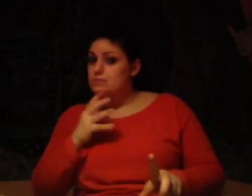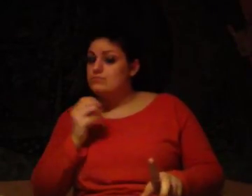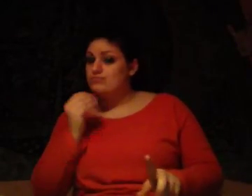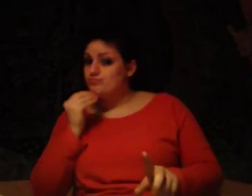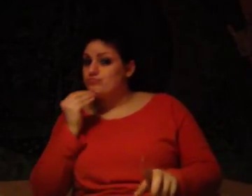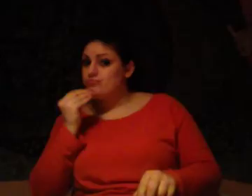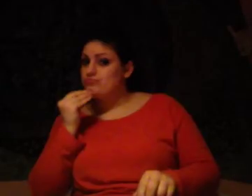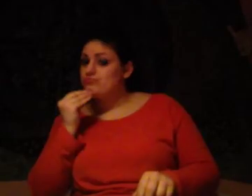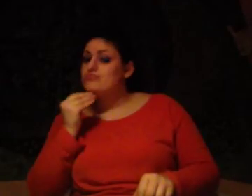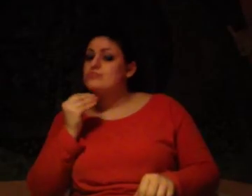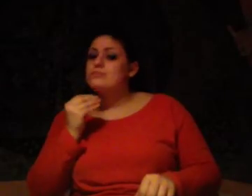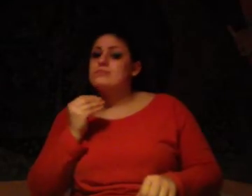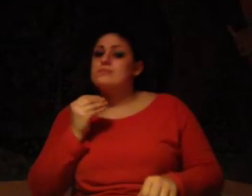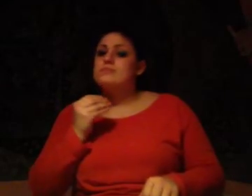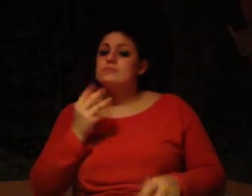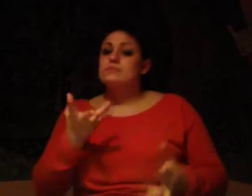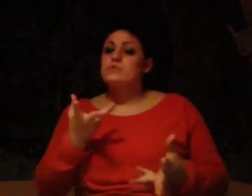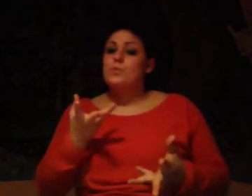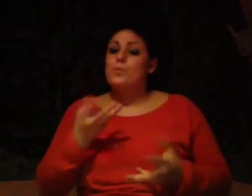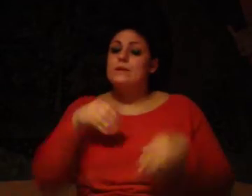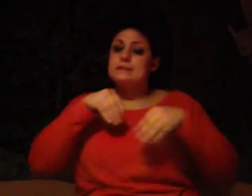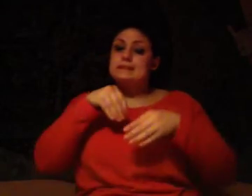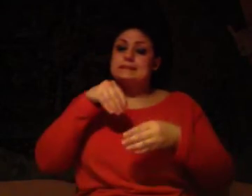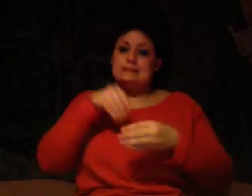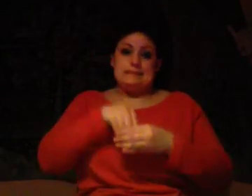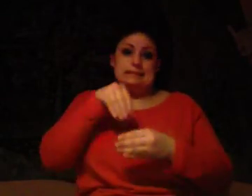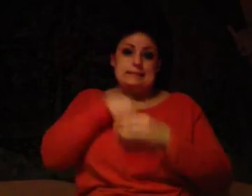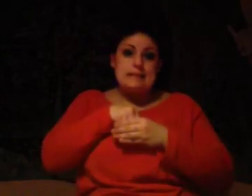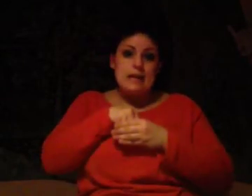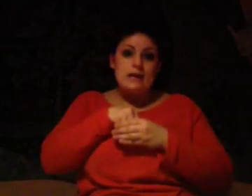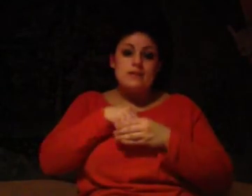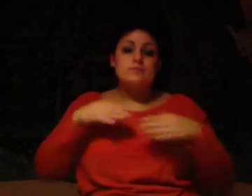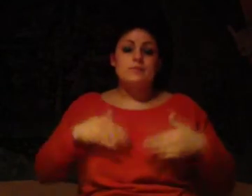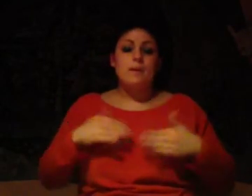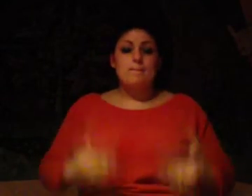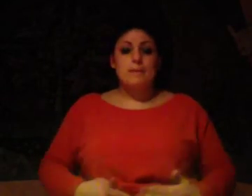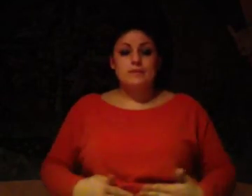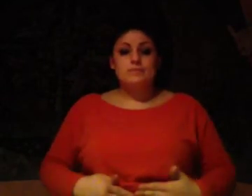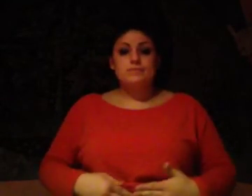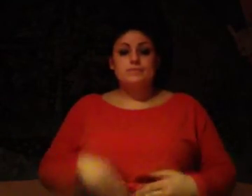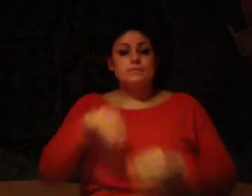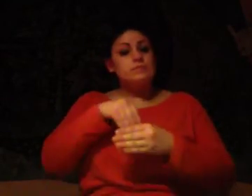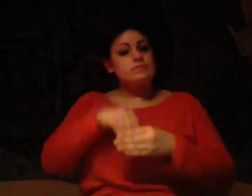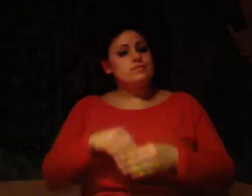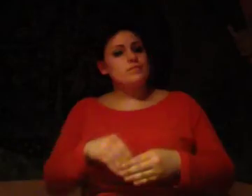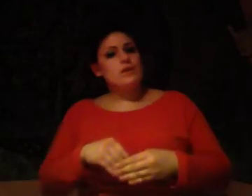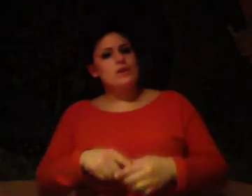our body and deal with it with our urinary system. In the large intestine, there are also bacteria that handle functions